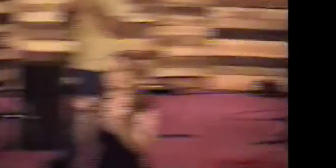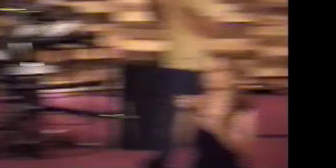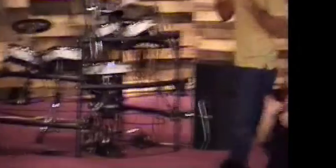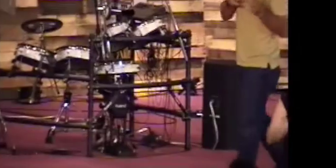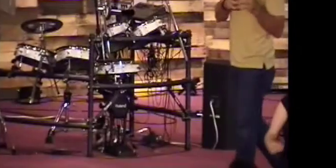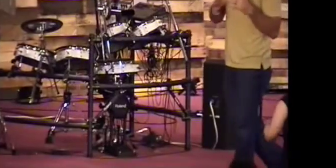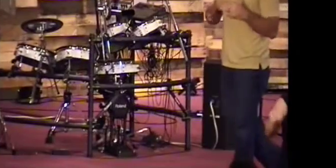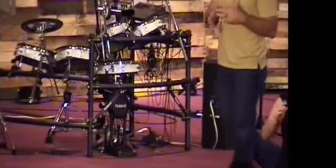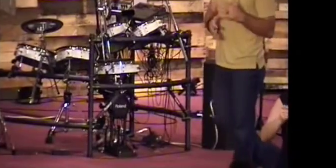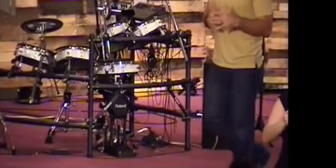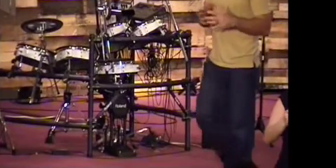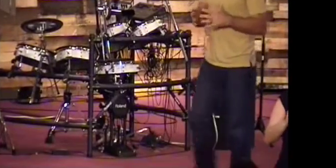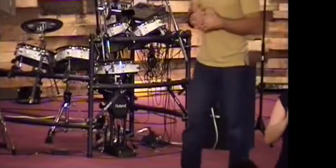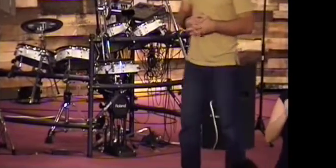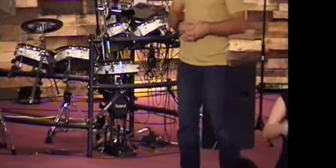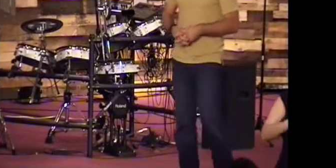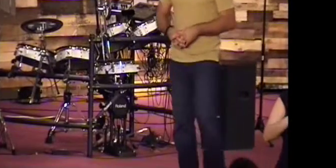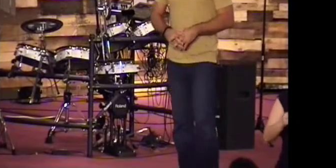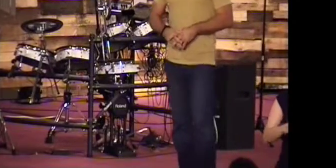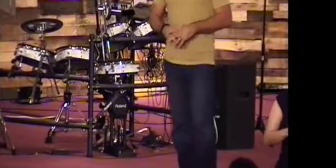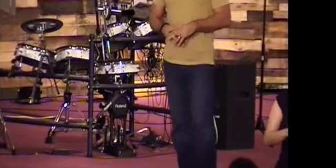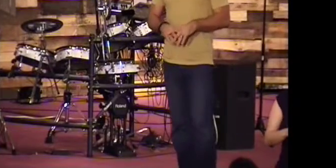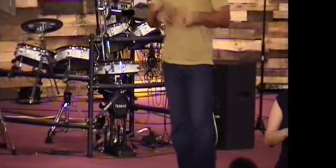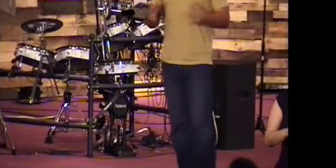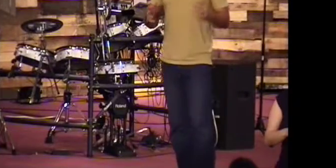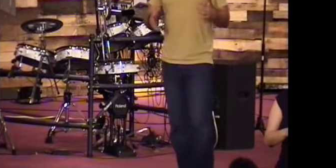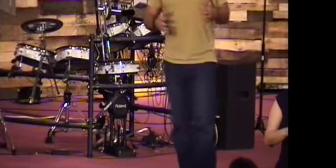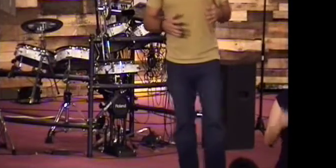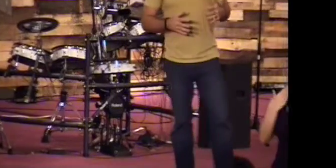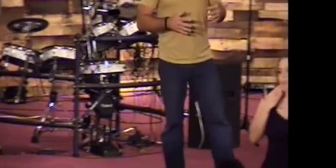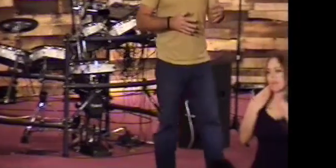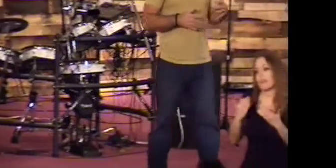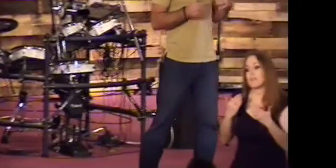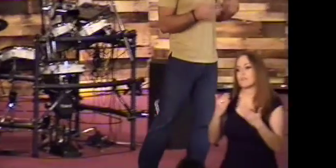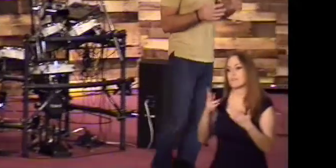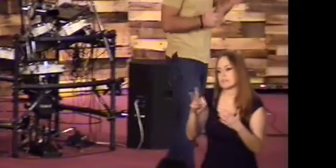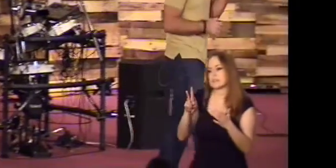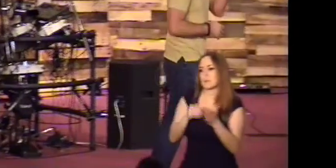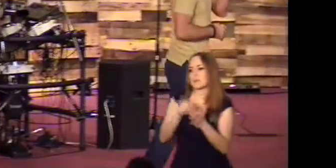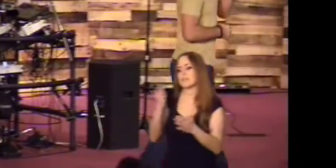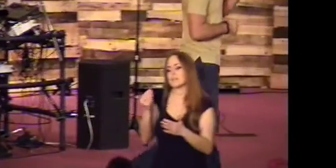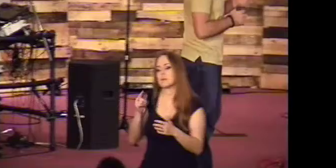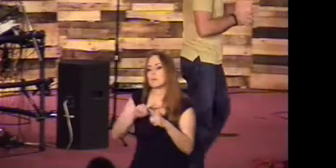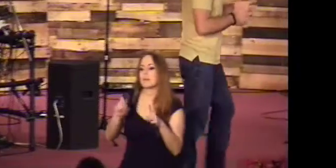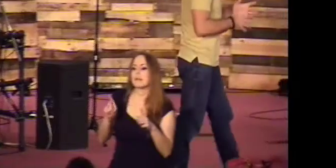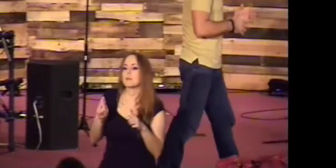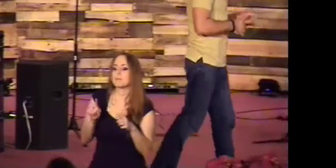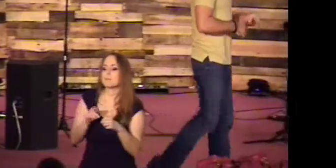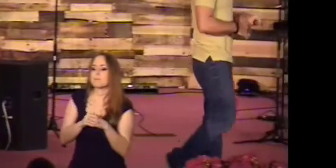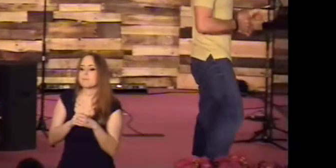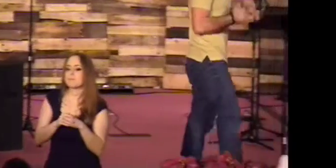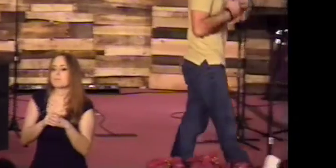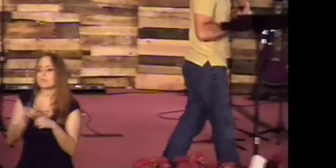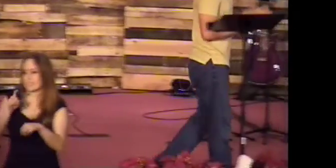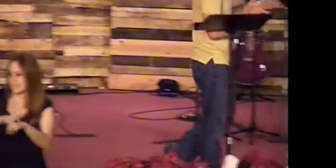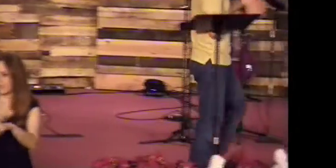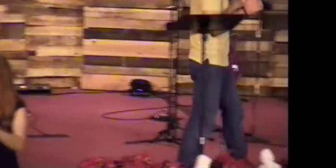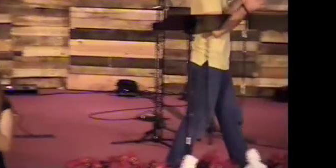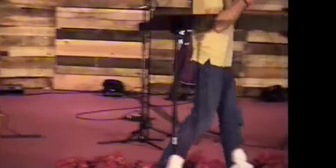grateful for things that have happened in 2015. But ultimately, what I think is great about this time of year is